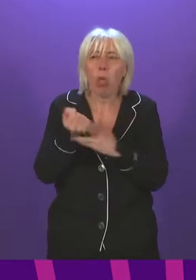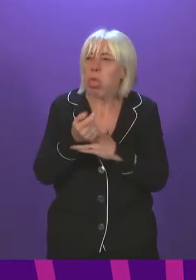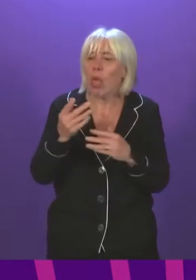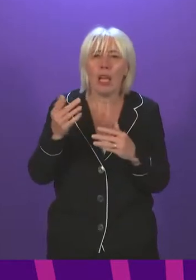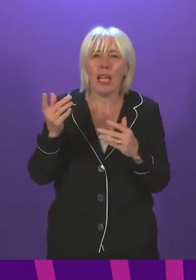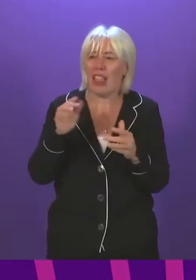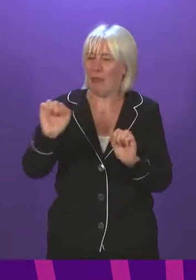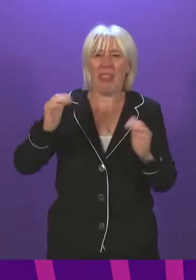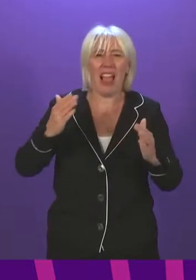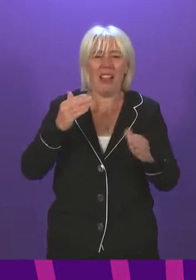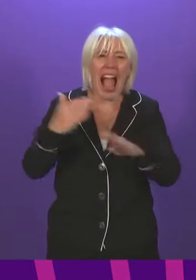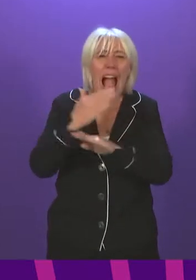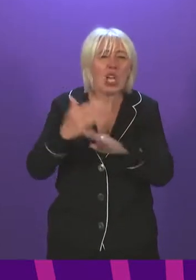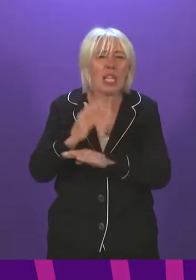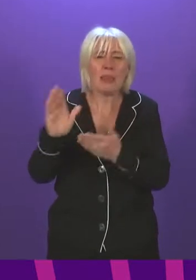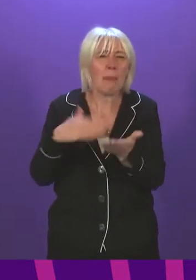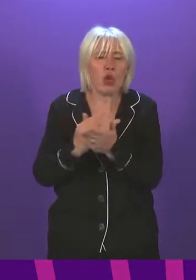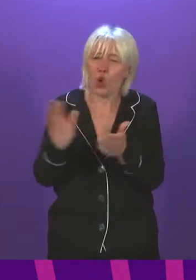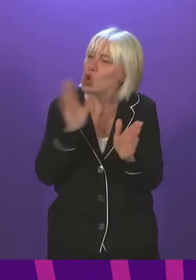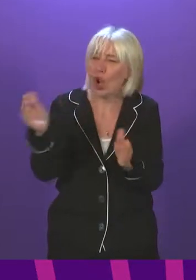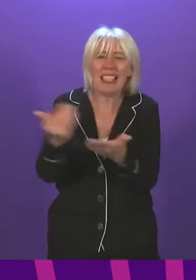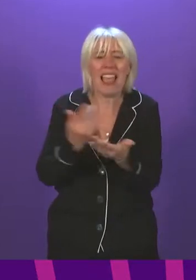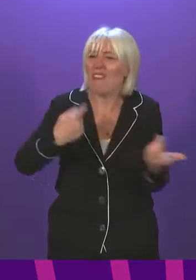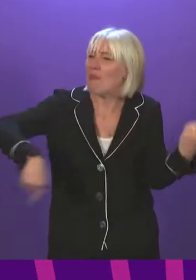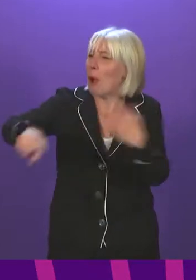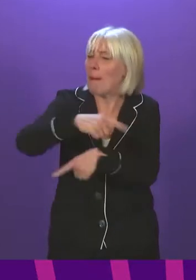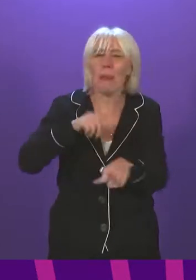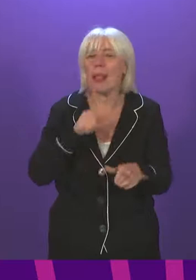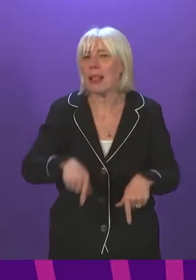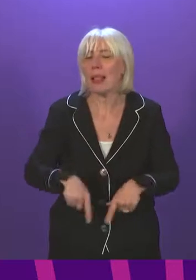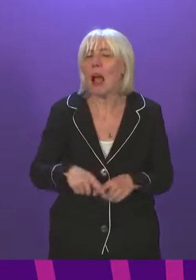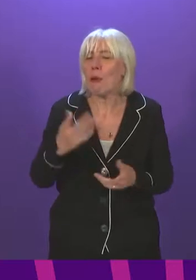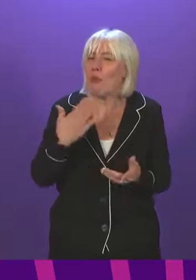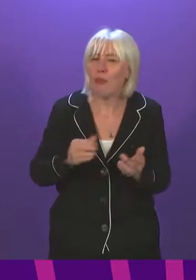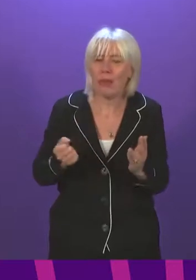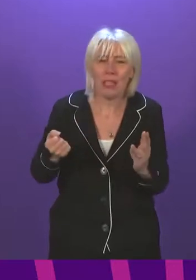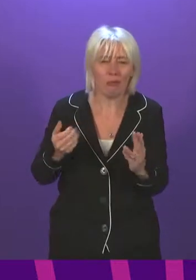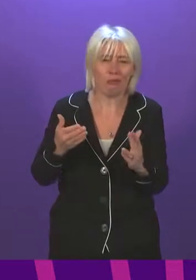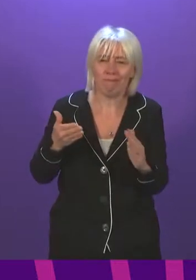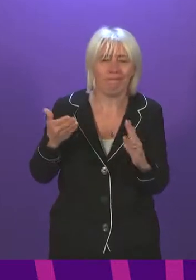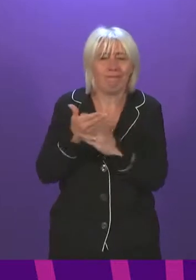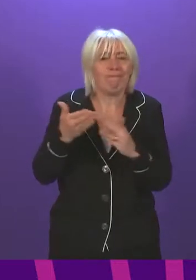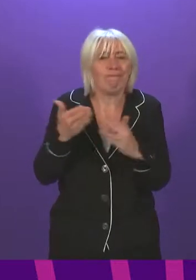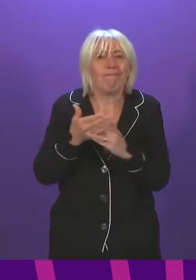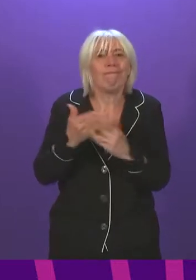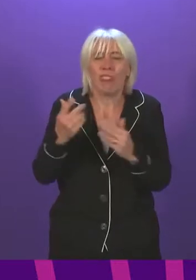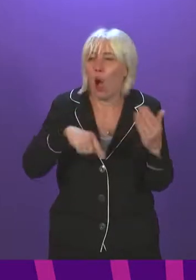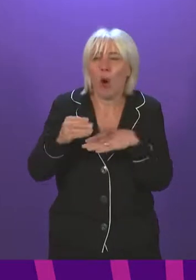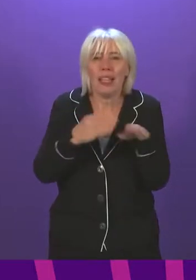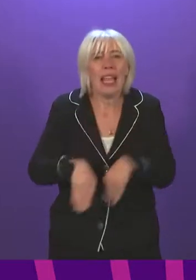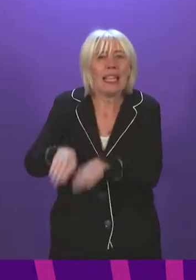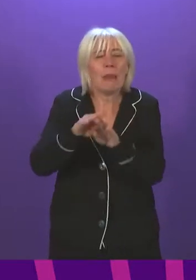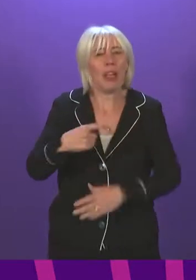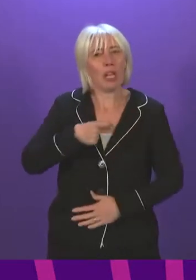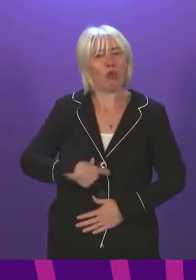actions make it unsafe for others. Unfortunately, Parliament has experienced this kind of disruption impacting on its democratic role. In taking